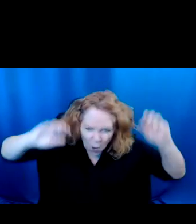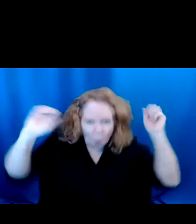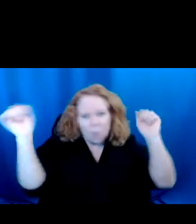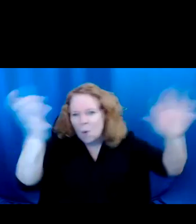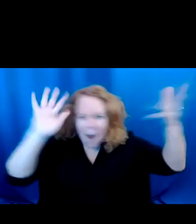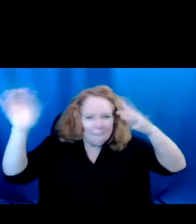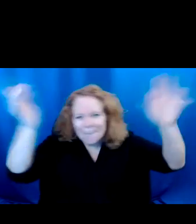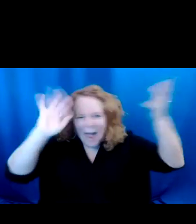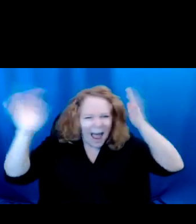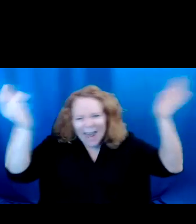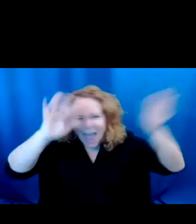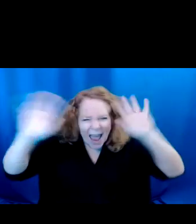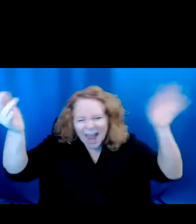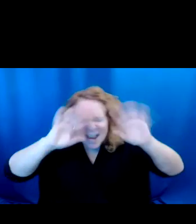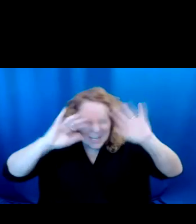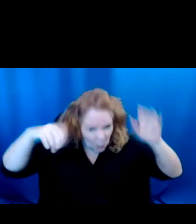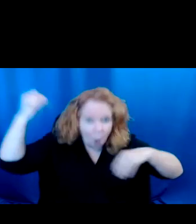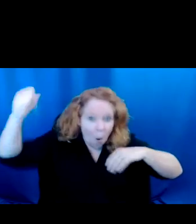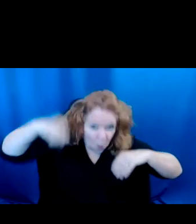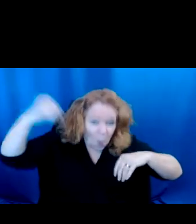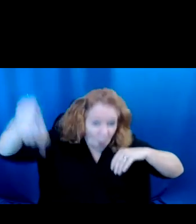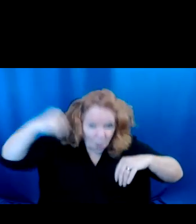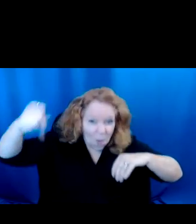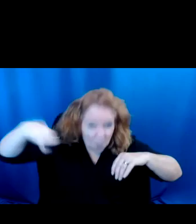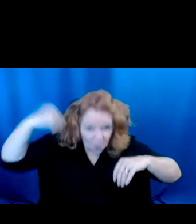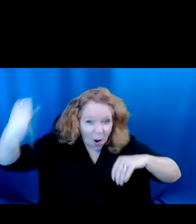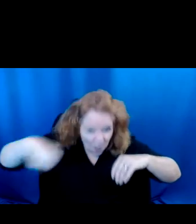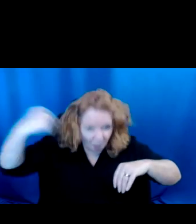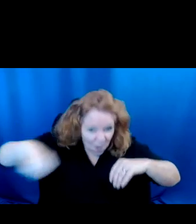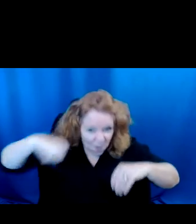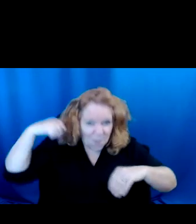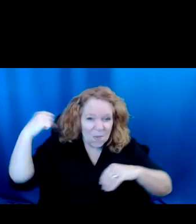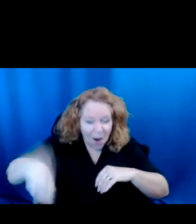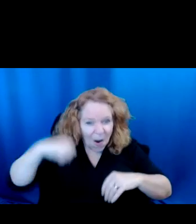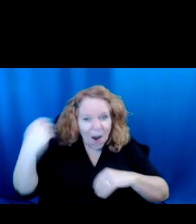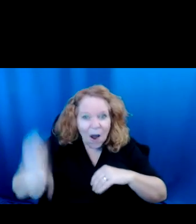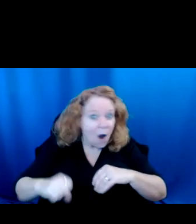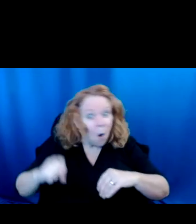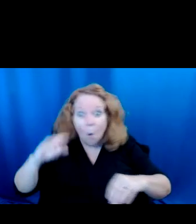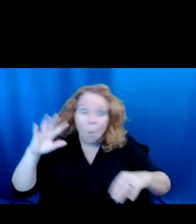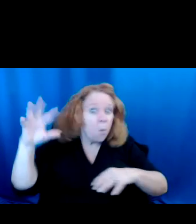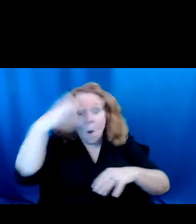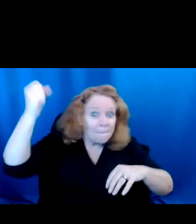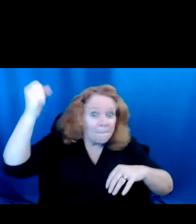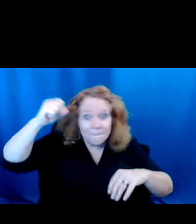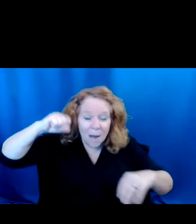whoopity-do! Woohoo! Woohoo! Woohoo!